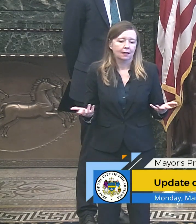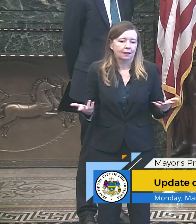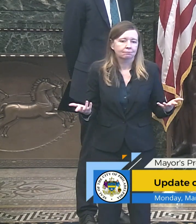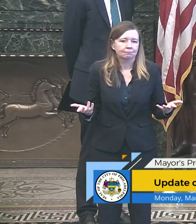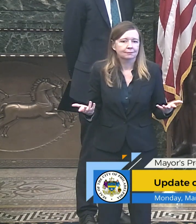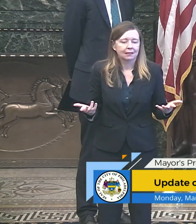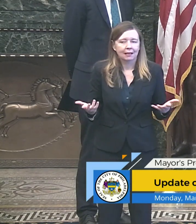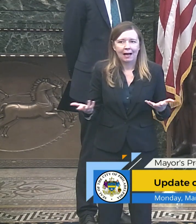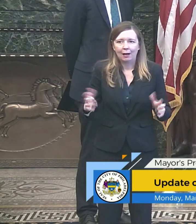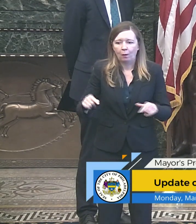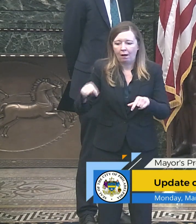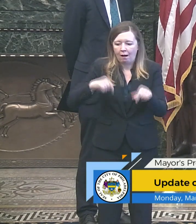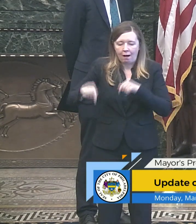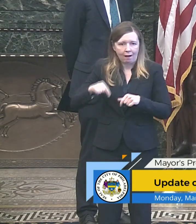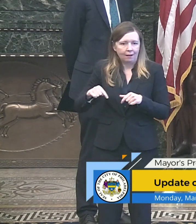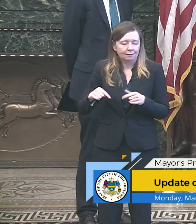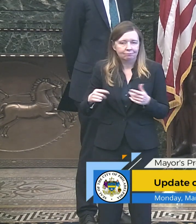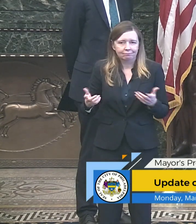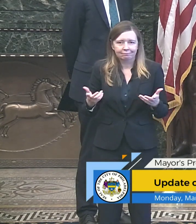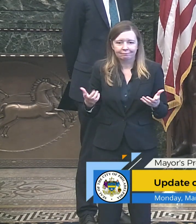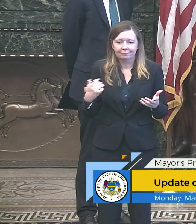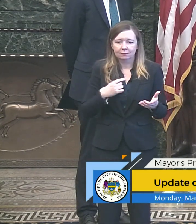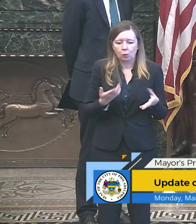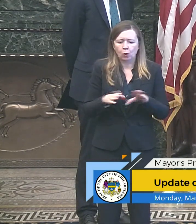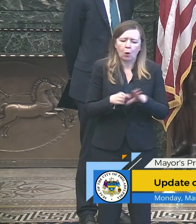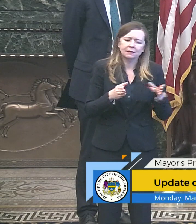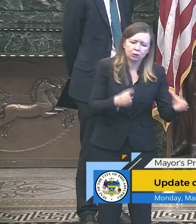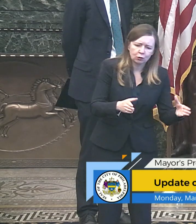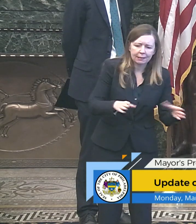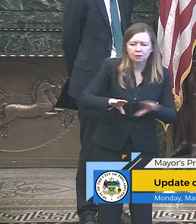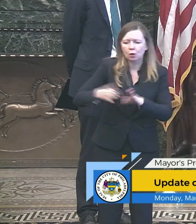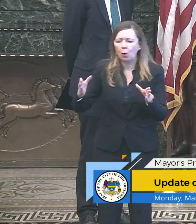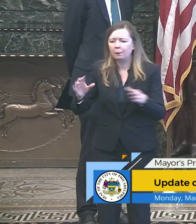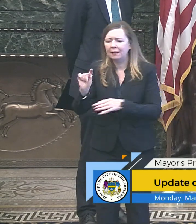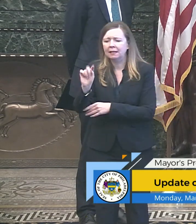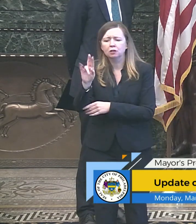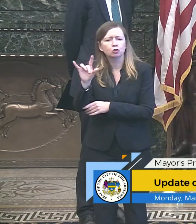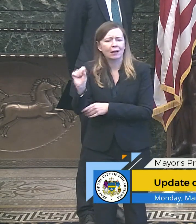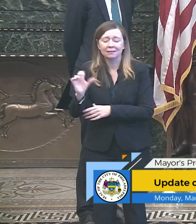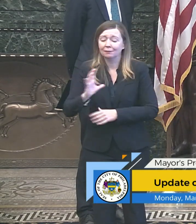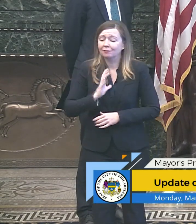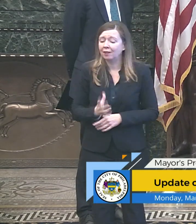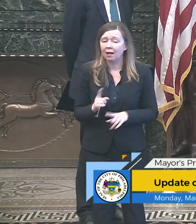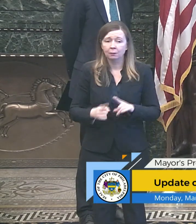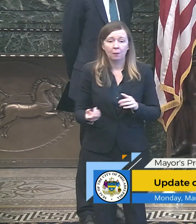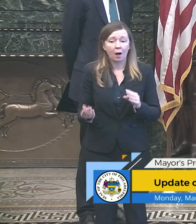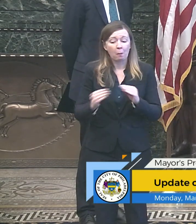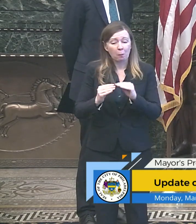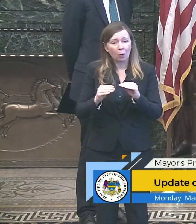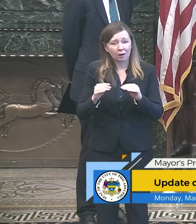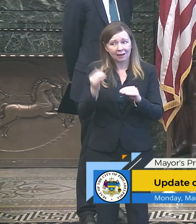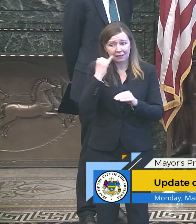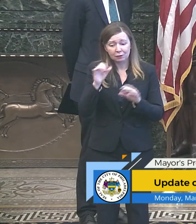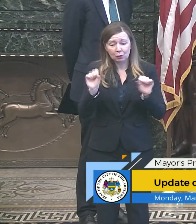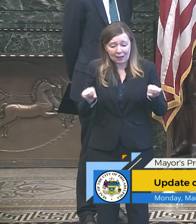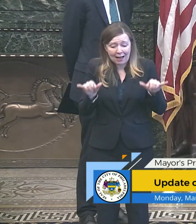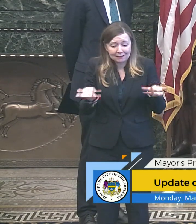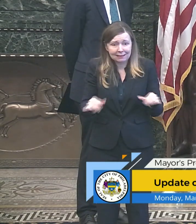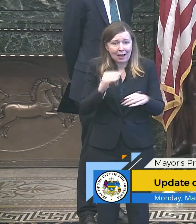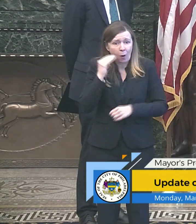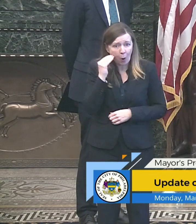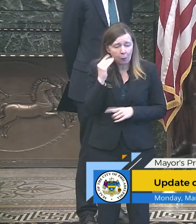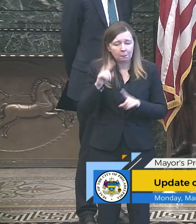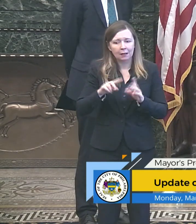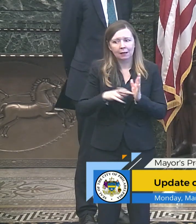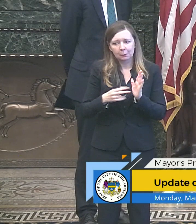to backtrack on, we're closing streets and opening trails. I mean, that's fine. But the more you can stay home, the better you're serving